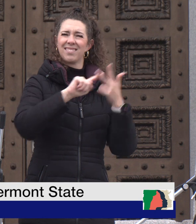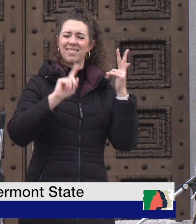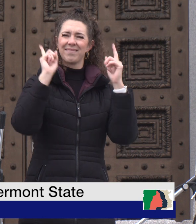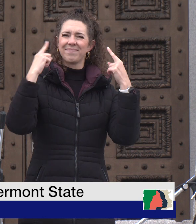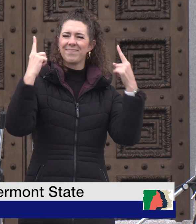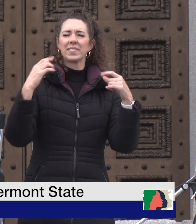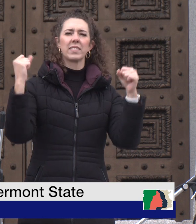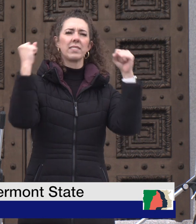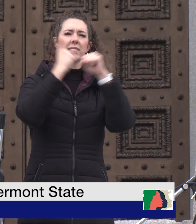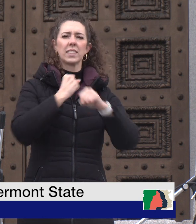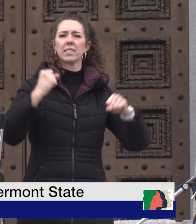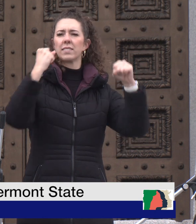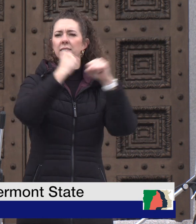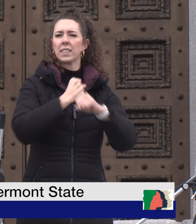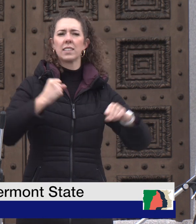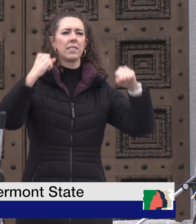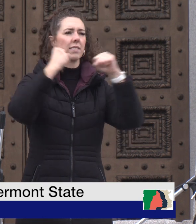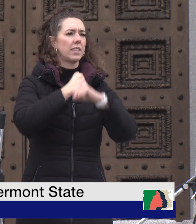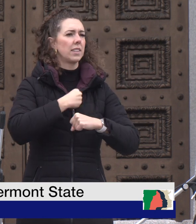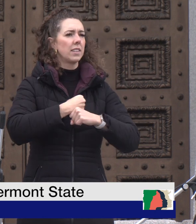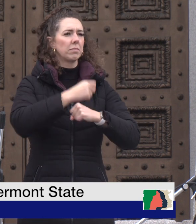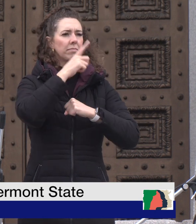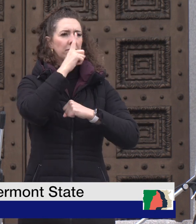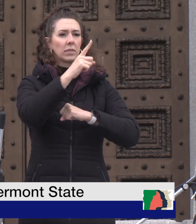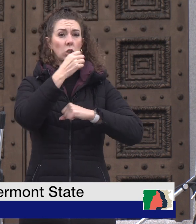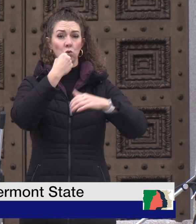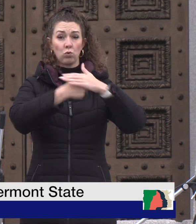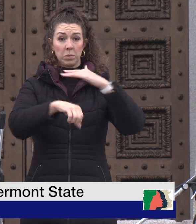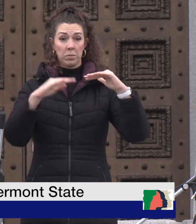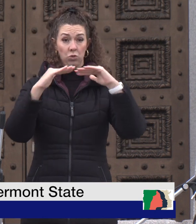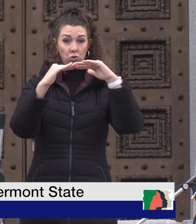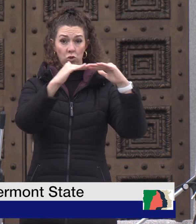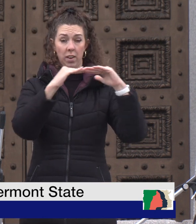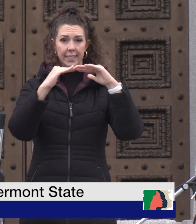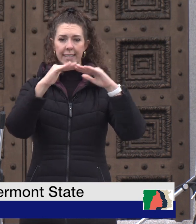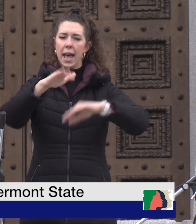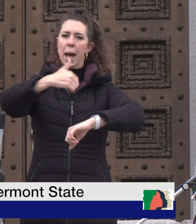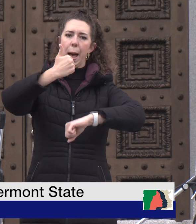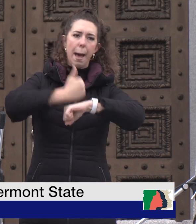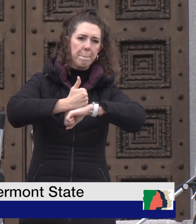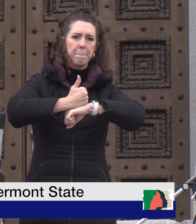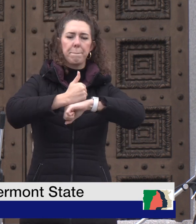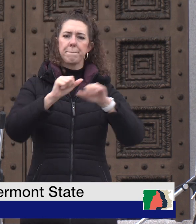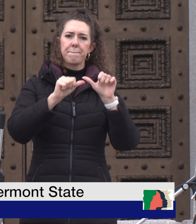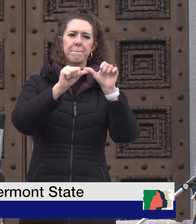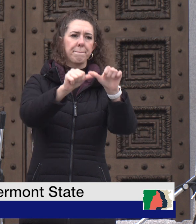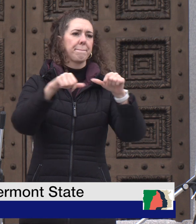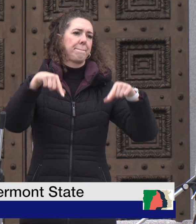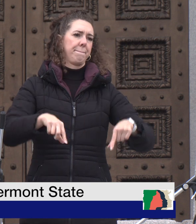ensure reproductive justice remains and is in Vermont.